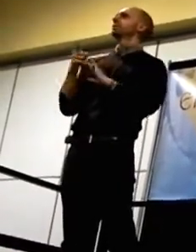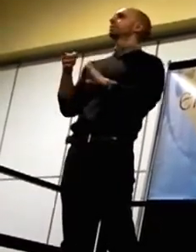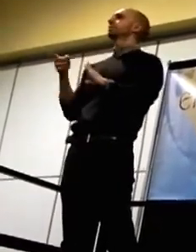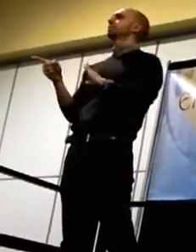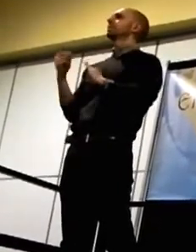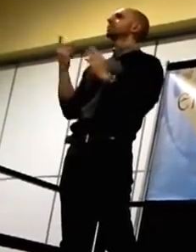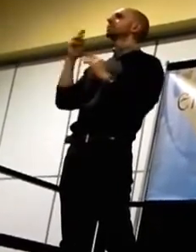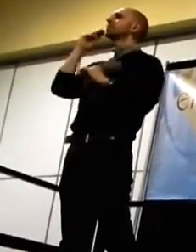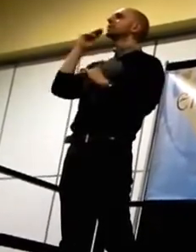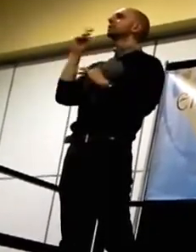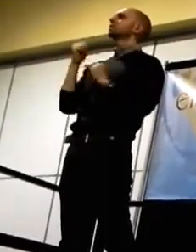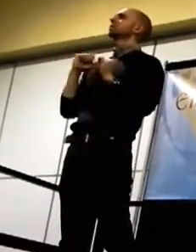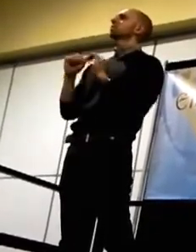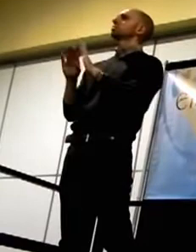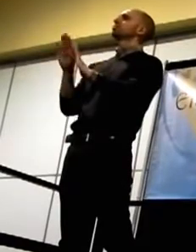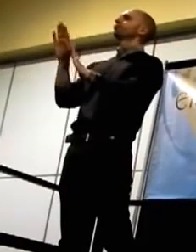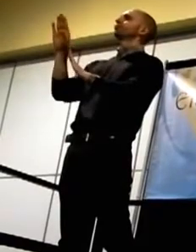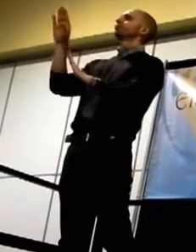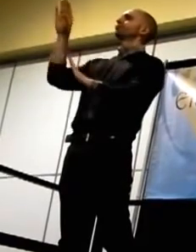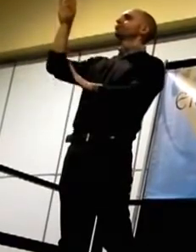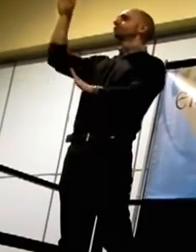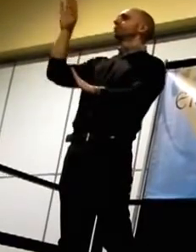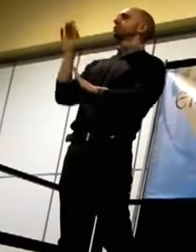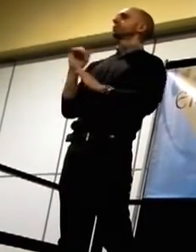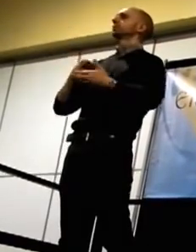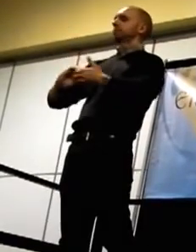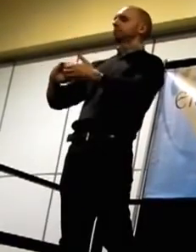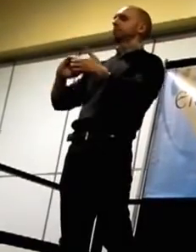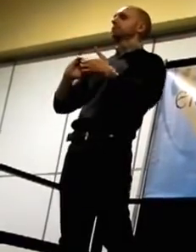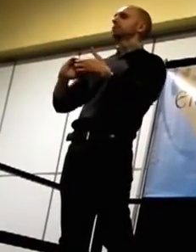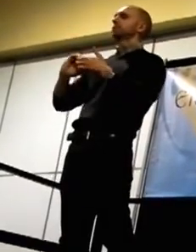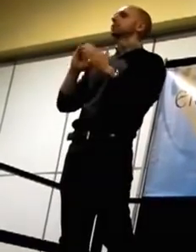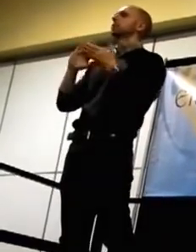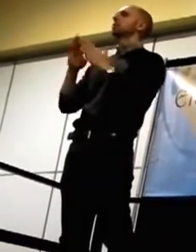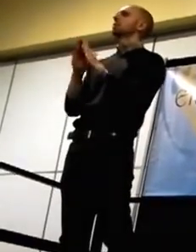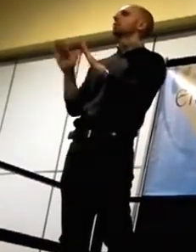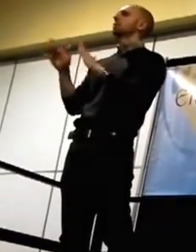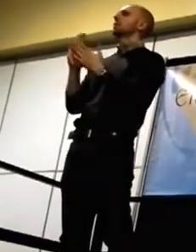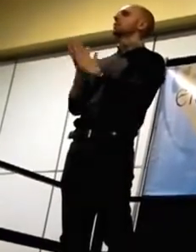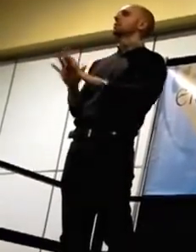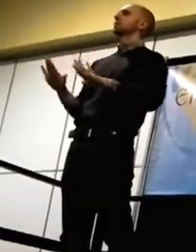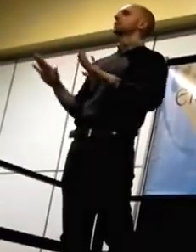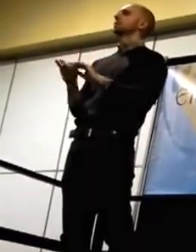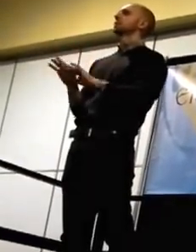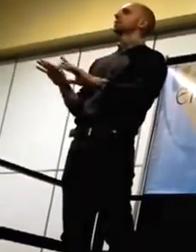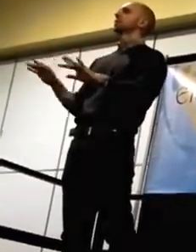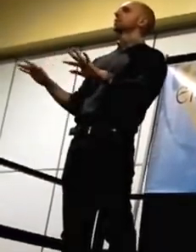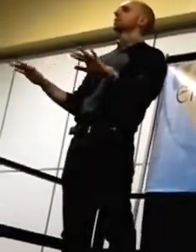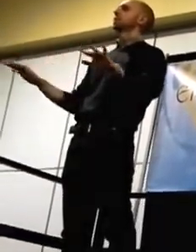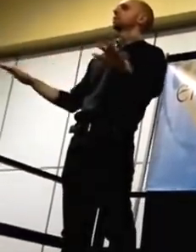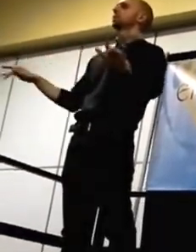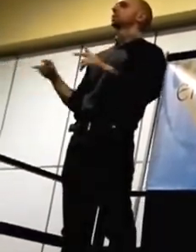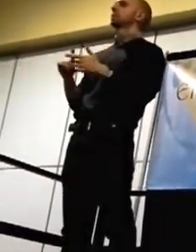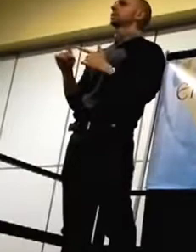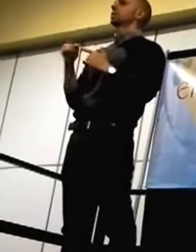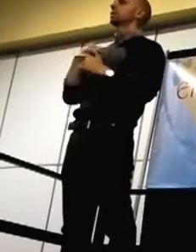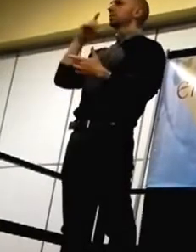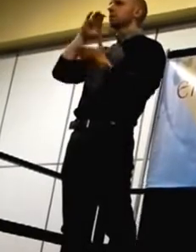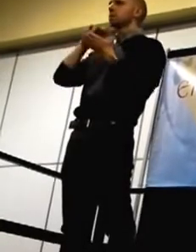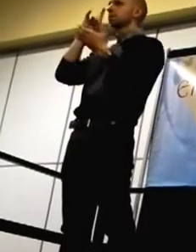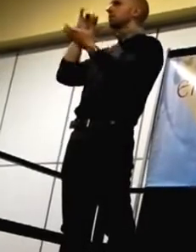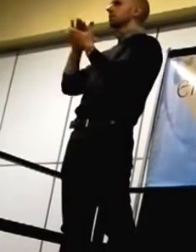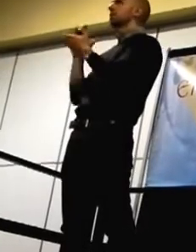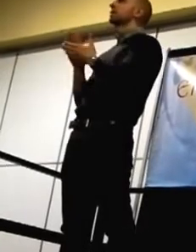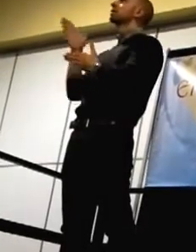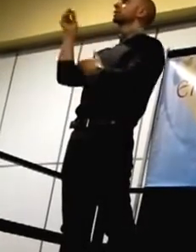Islam victorious and make us a peace-loving community that will spread peace and will spread belief in Allah